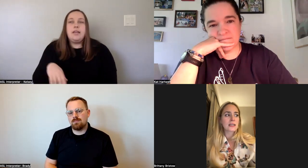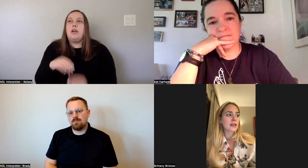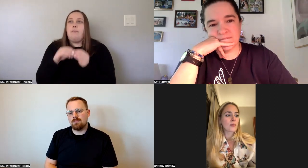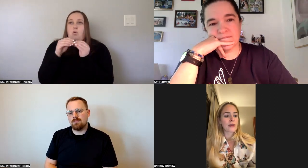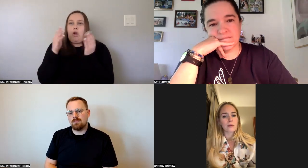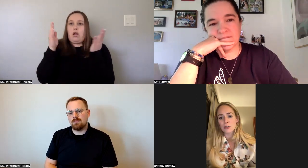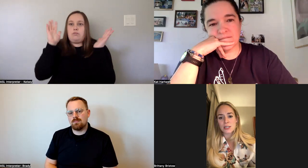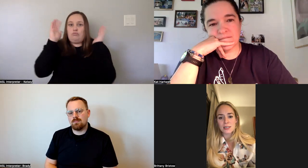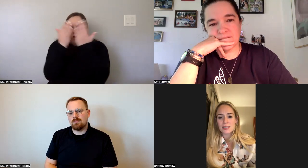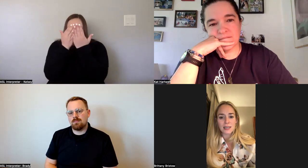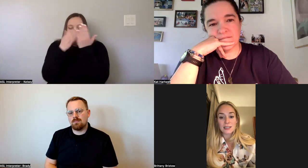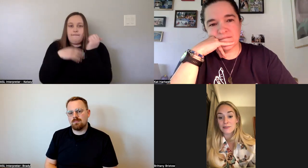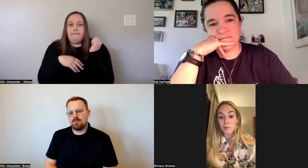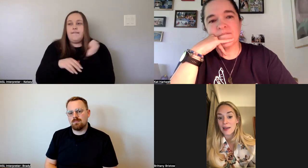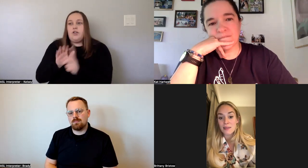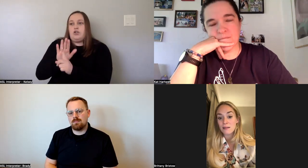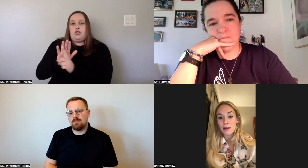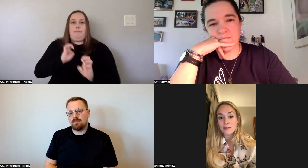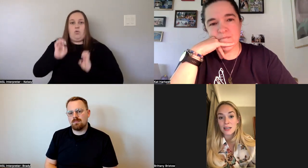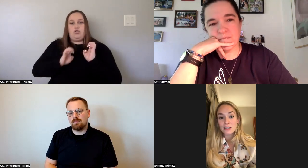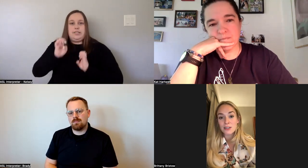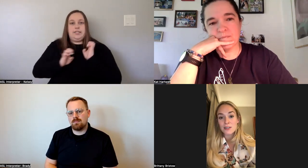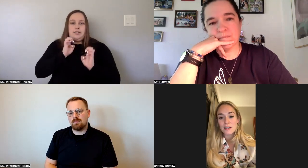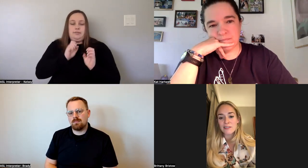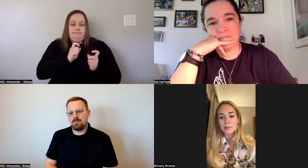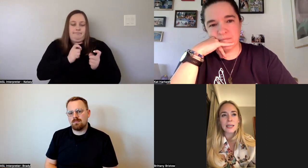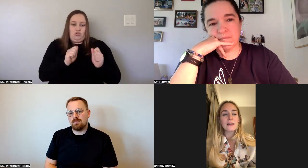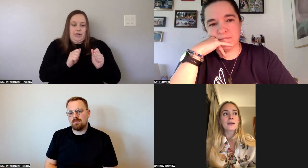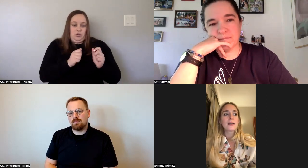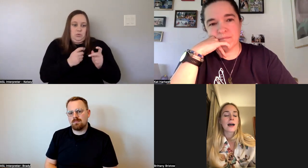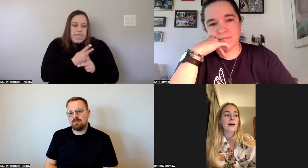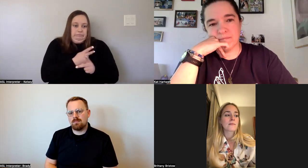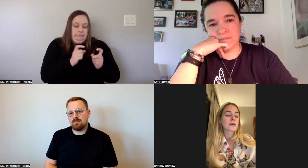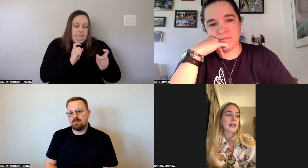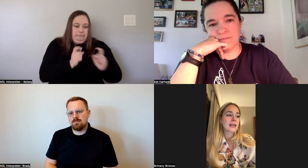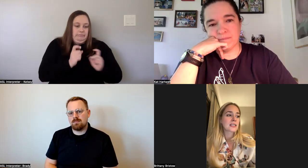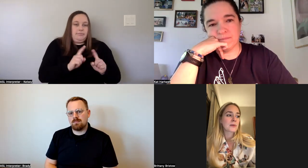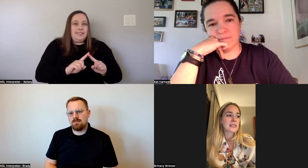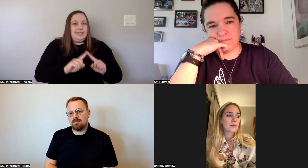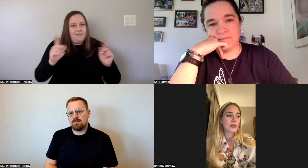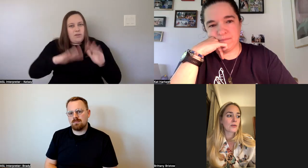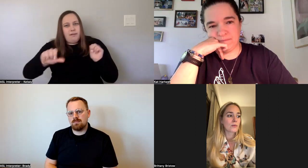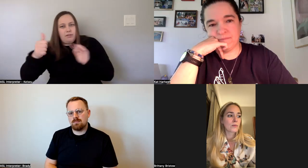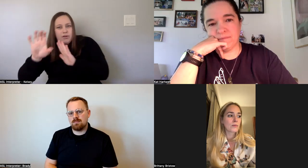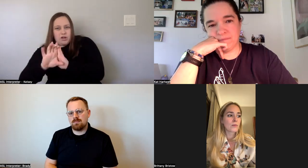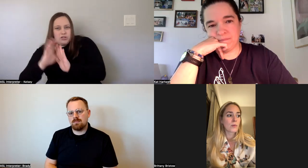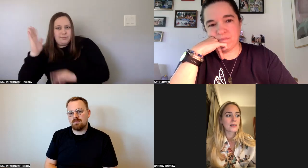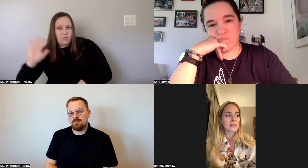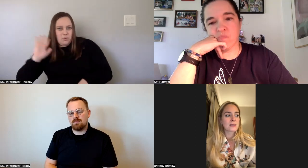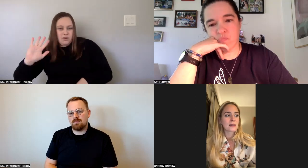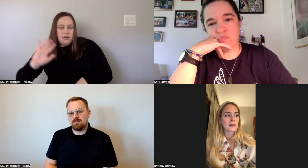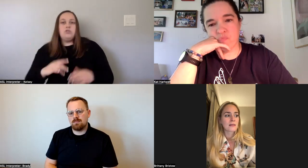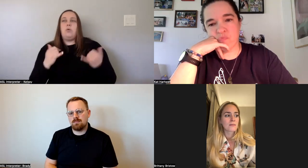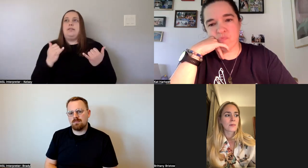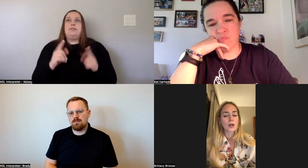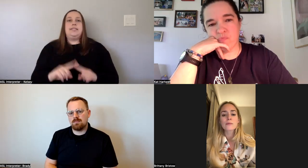She's dealing with her emotions in a slightly different way than a lot of the characters that I've played. So getting to play someone who